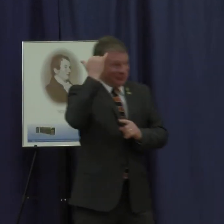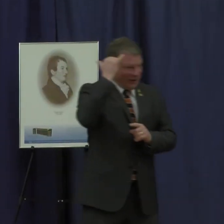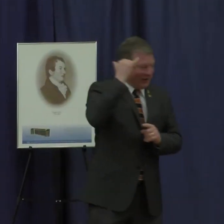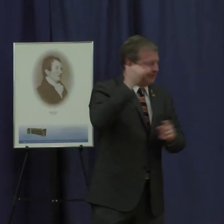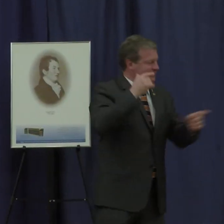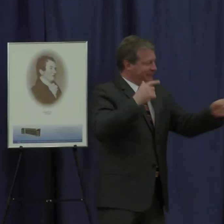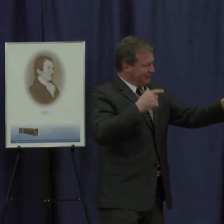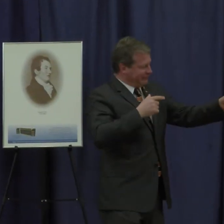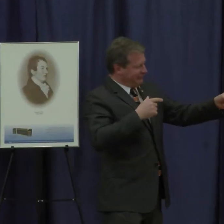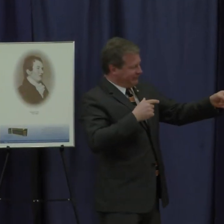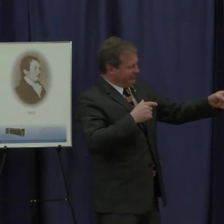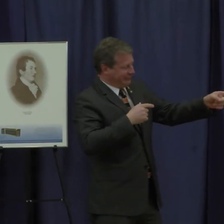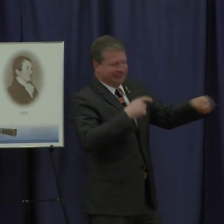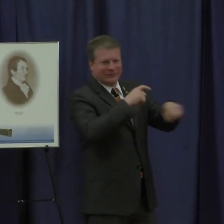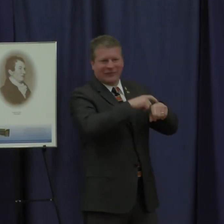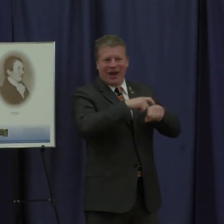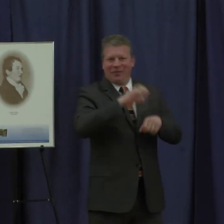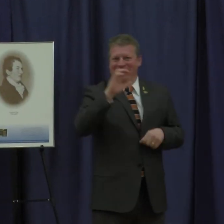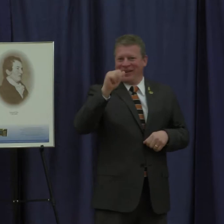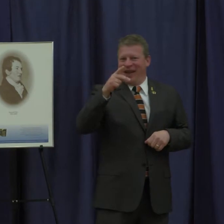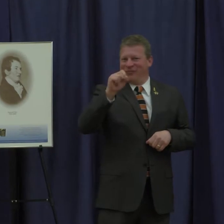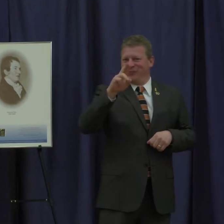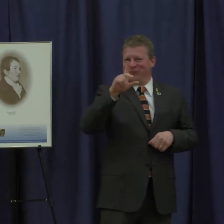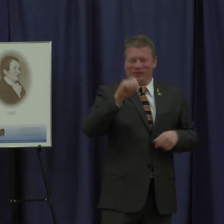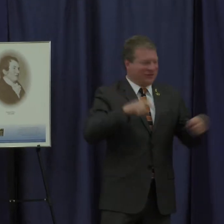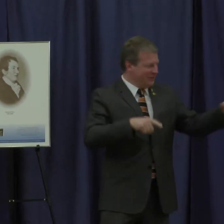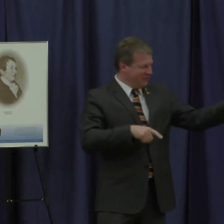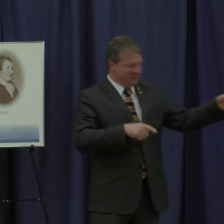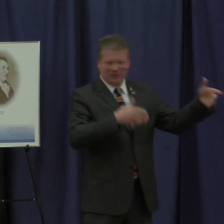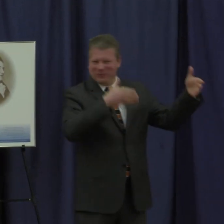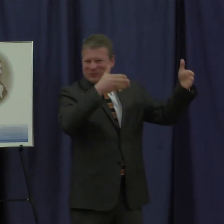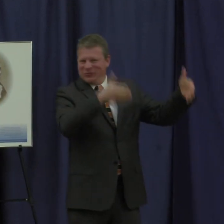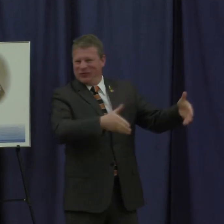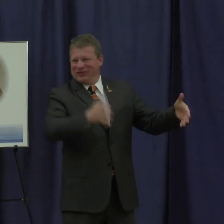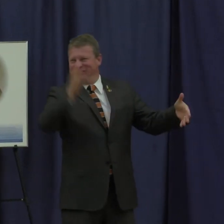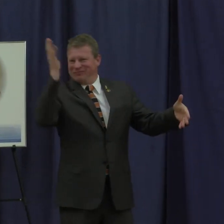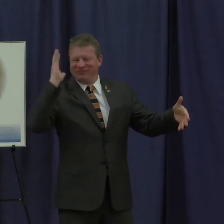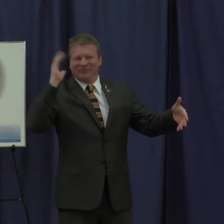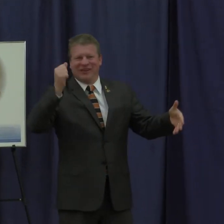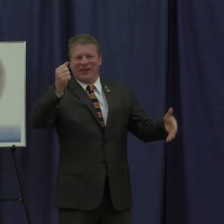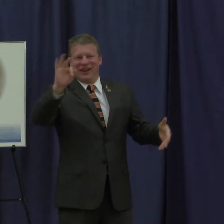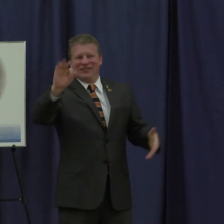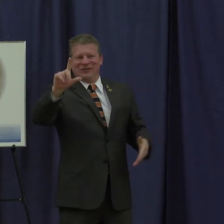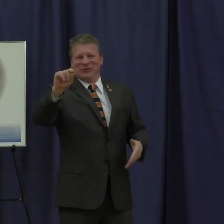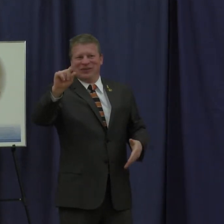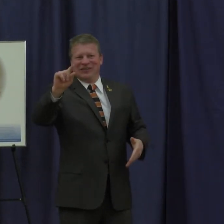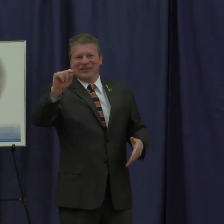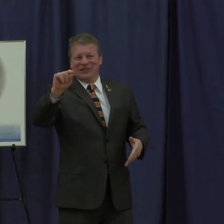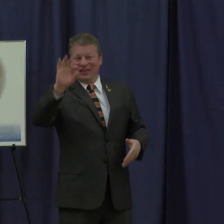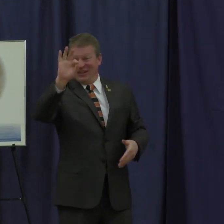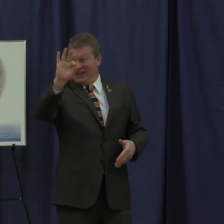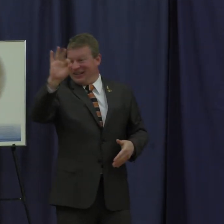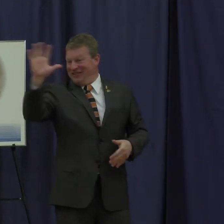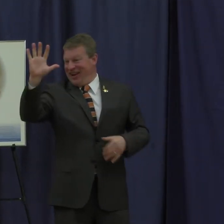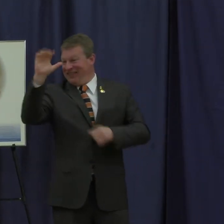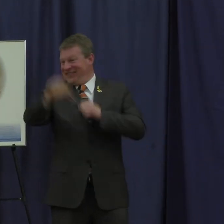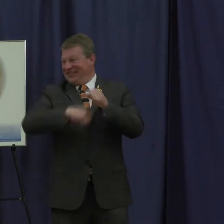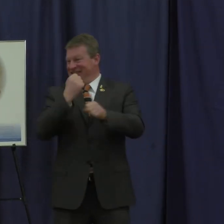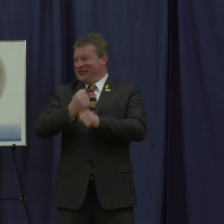Of course, today is a very historical moment. We have our time capsule that was buried